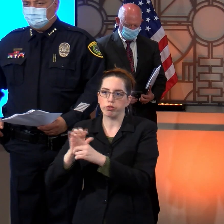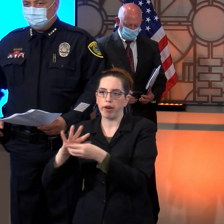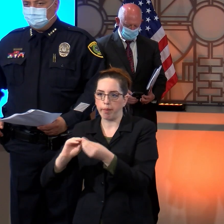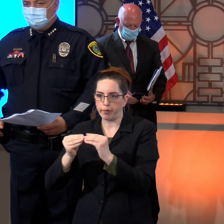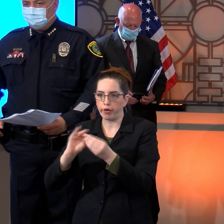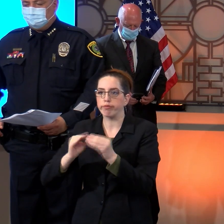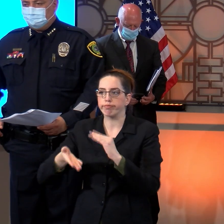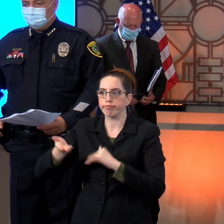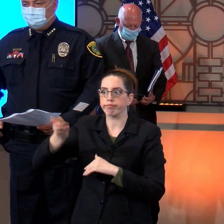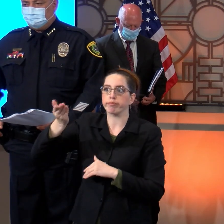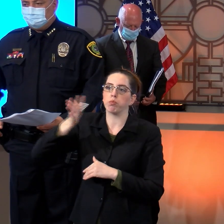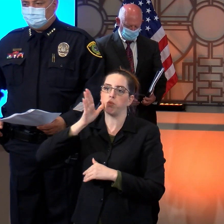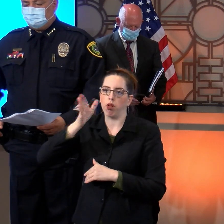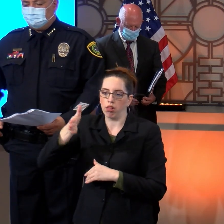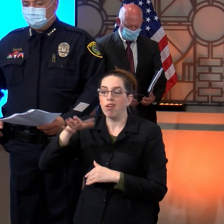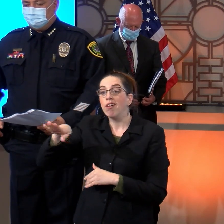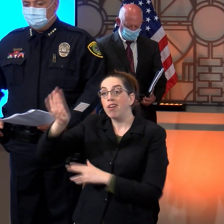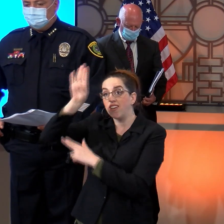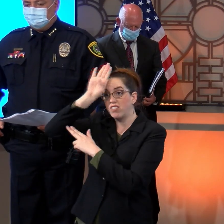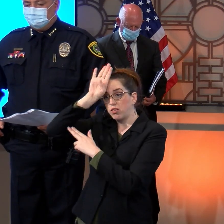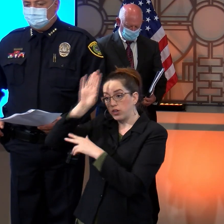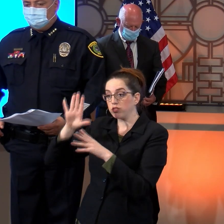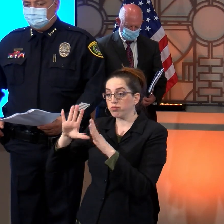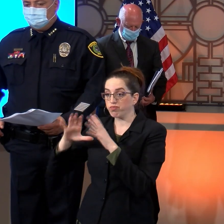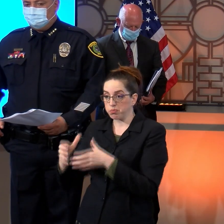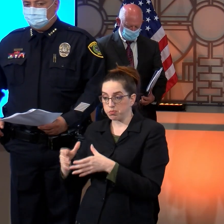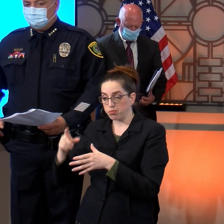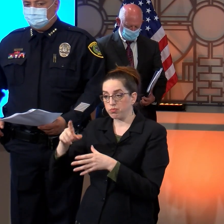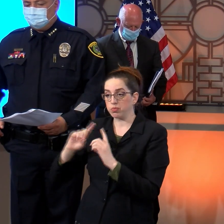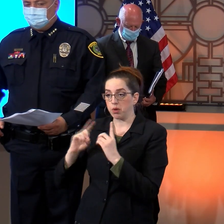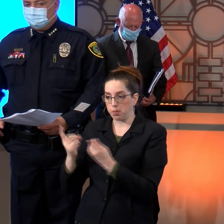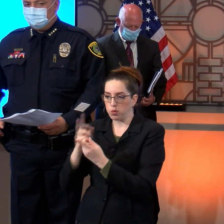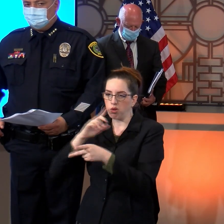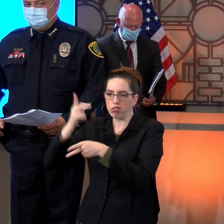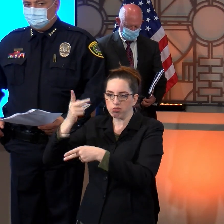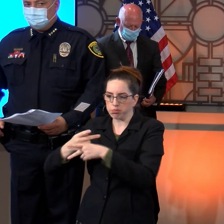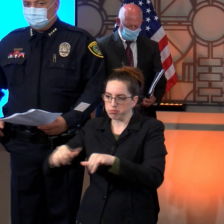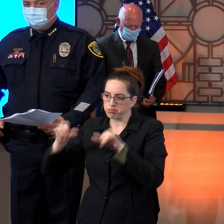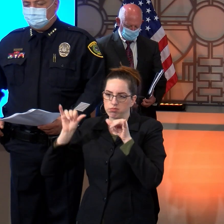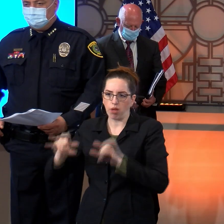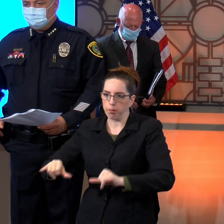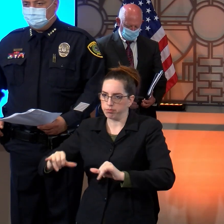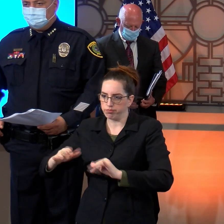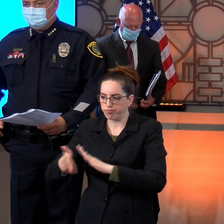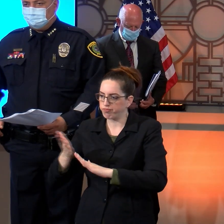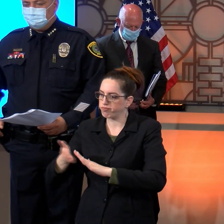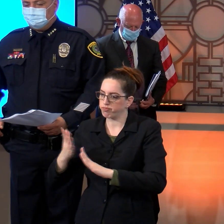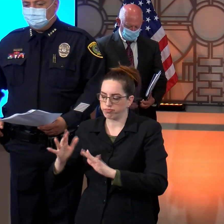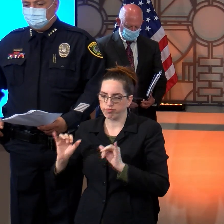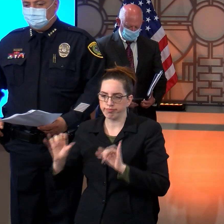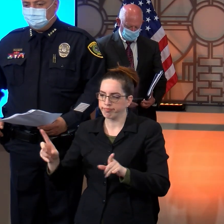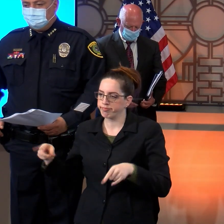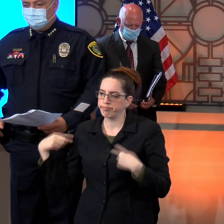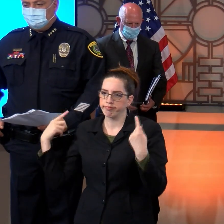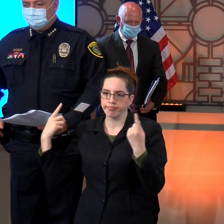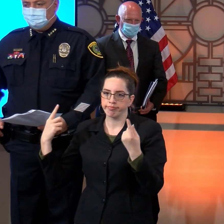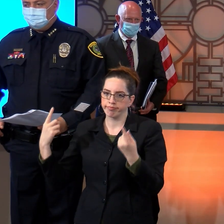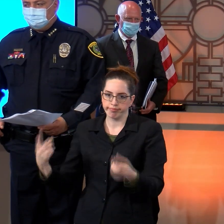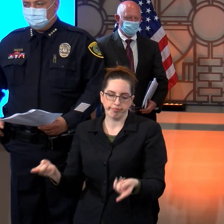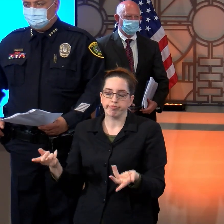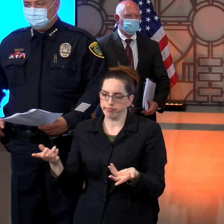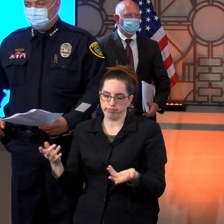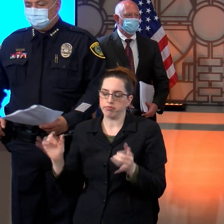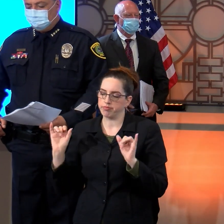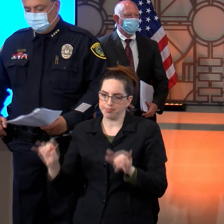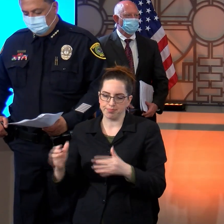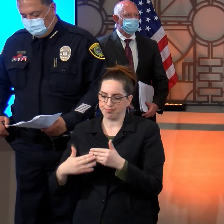up. The fire department will remain in the same operational profile as we've been operating under in these last